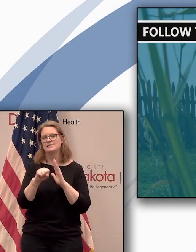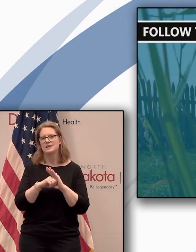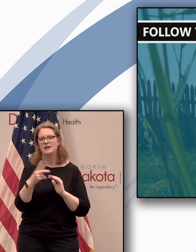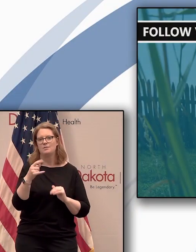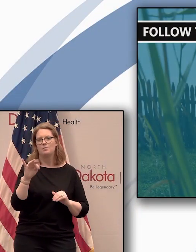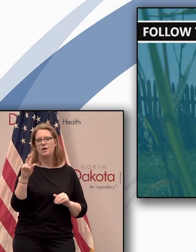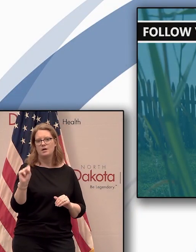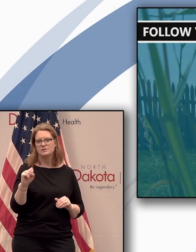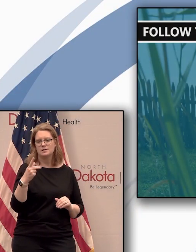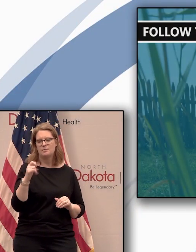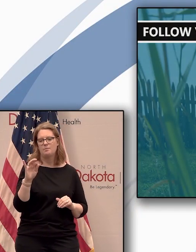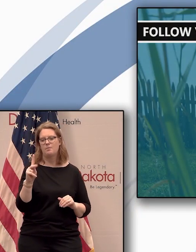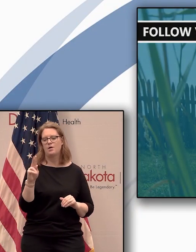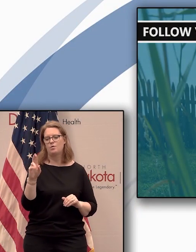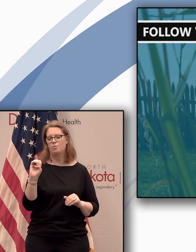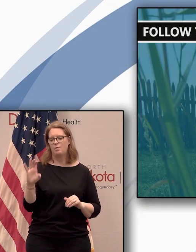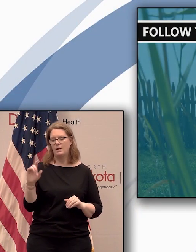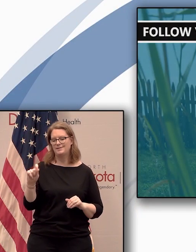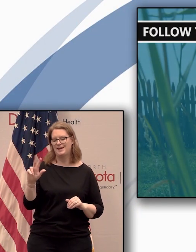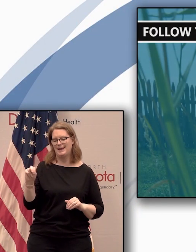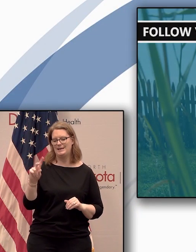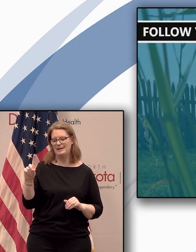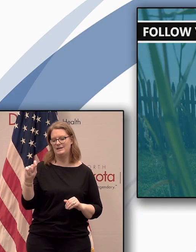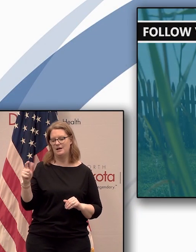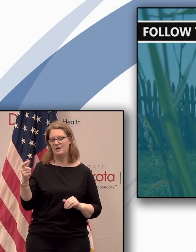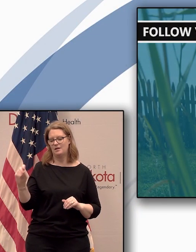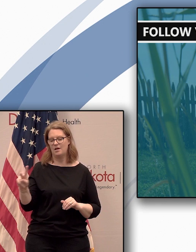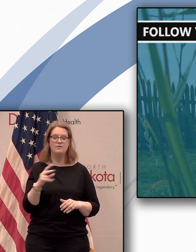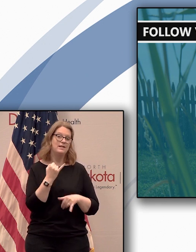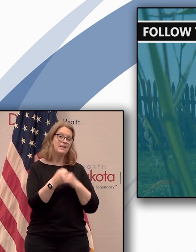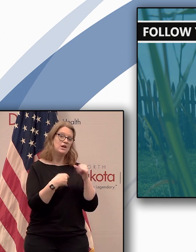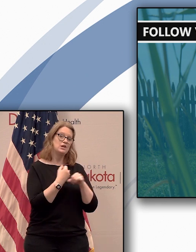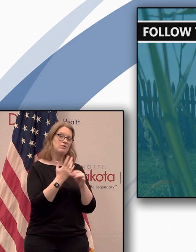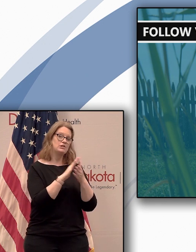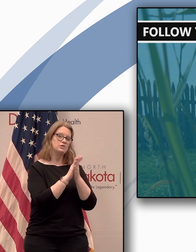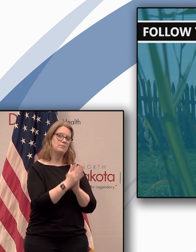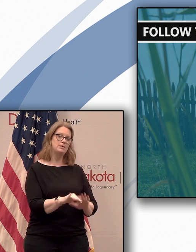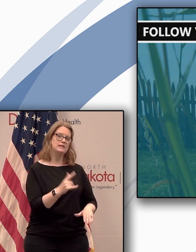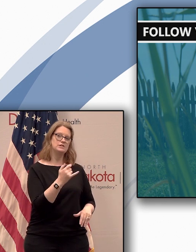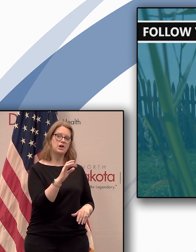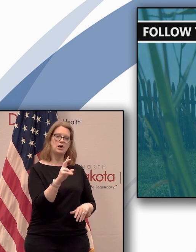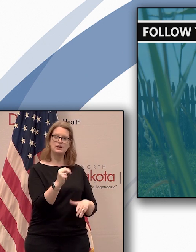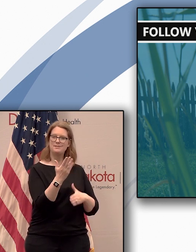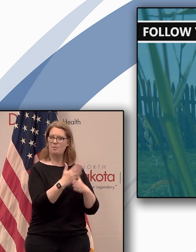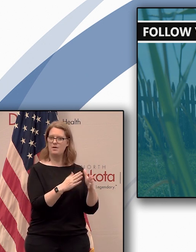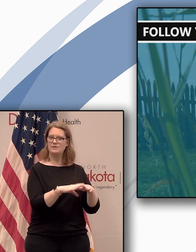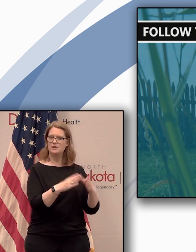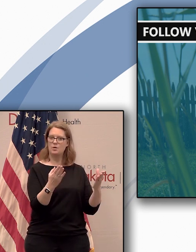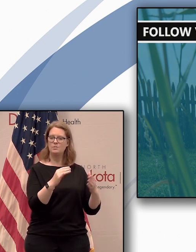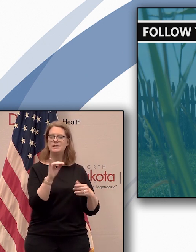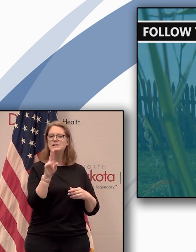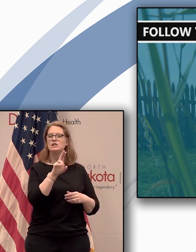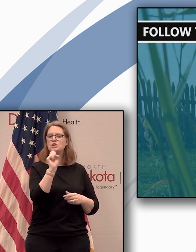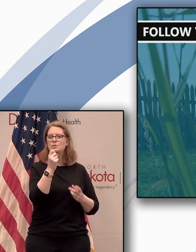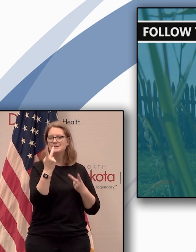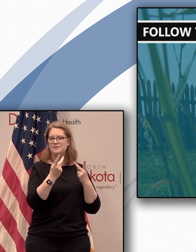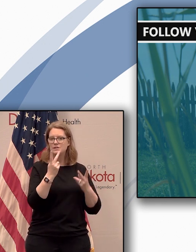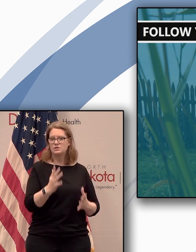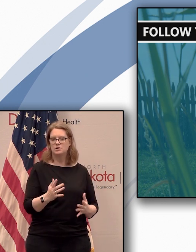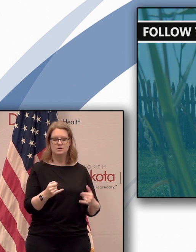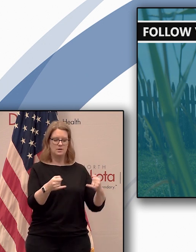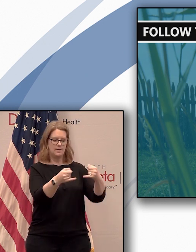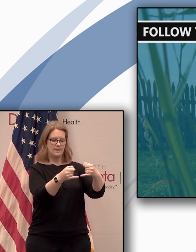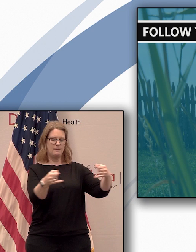visit theparkrec.nd.gov. International Peace Garden, partially open today, U.S. visitors. The border,